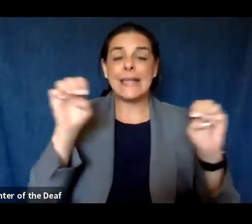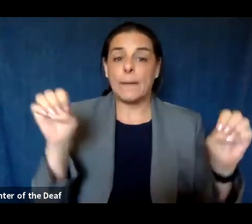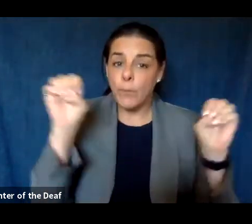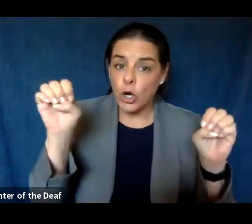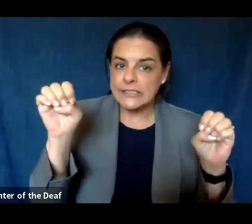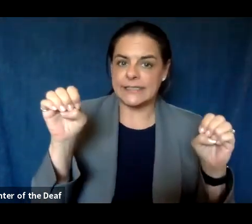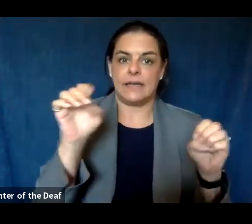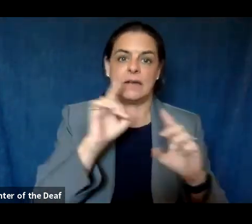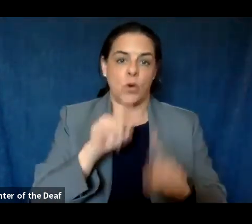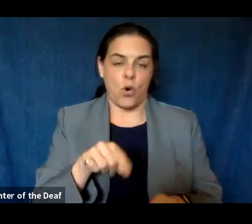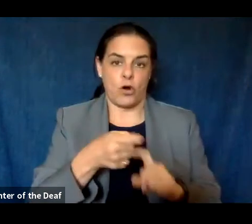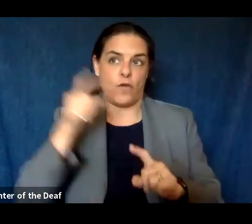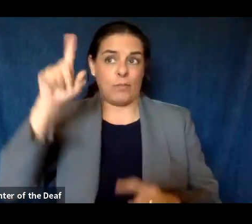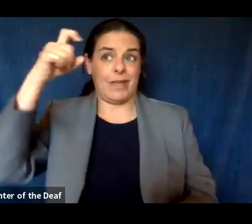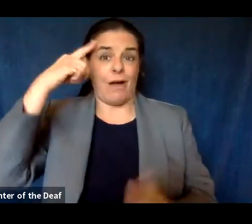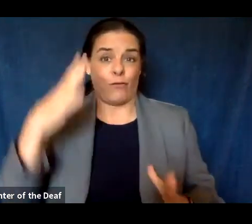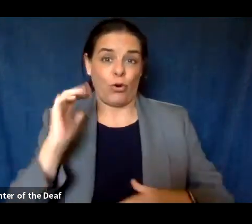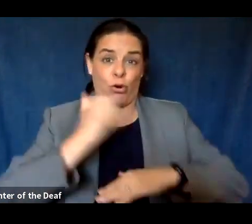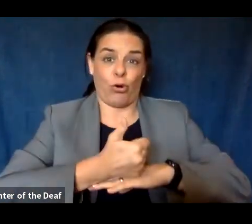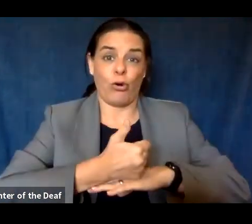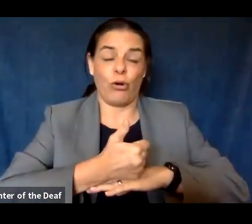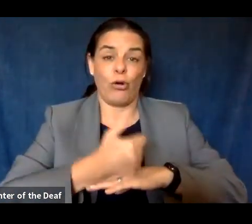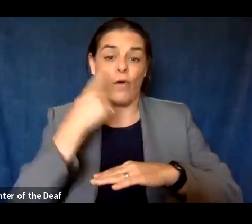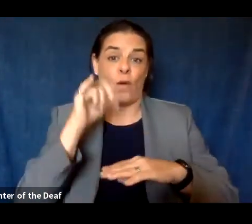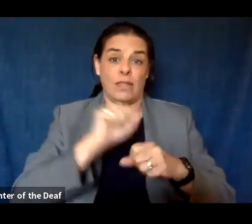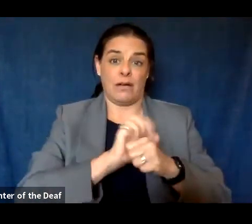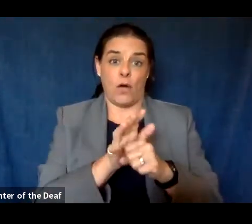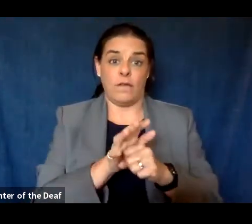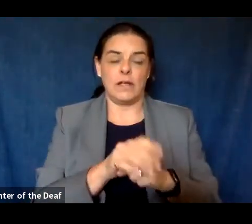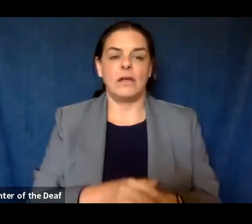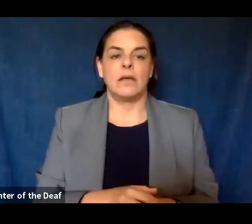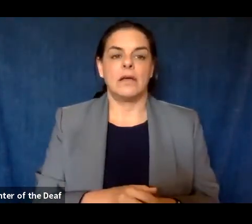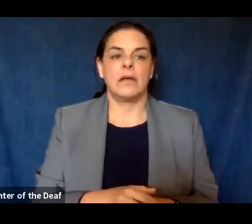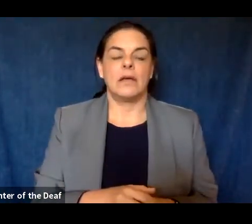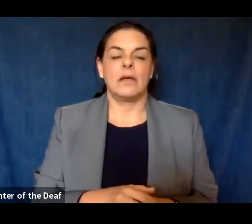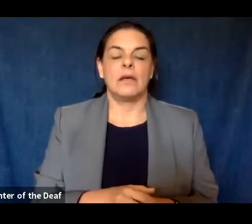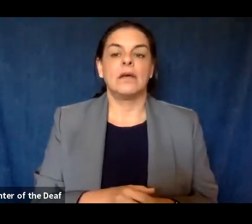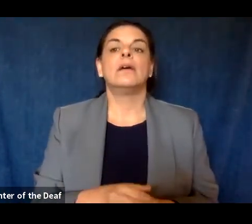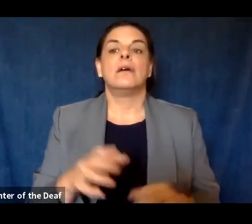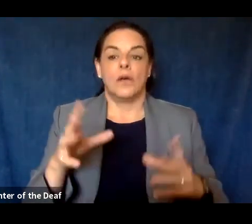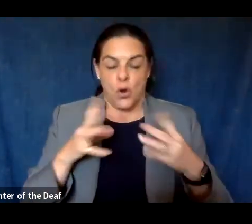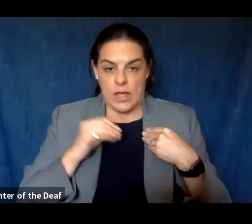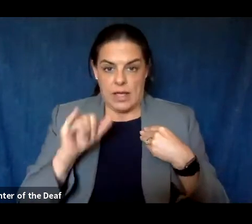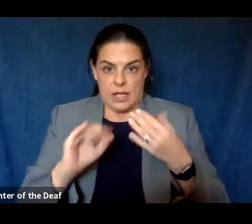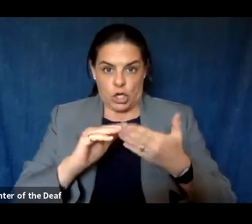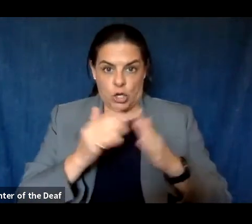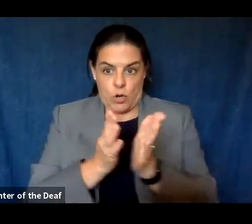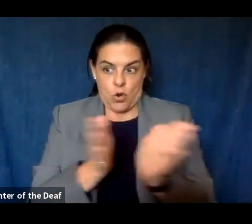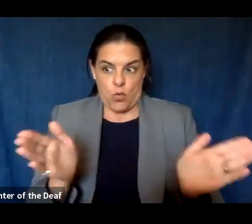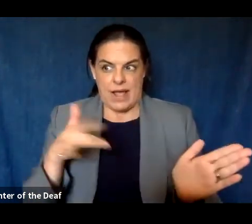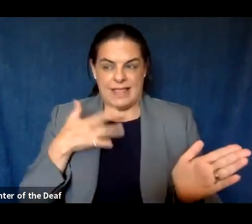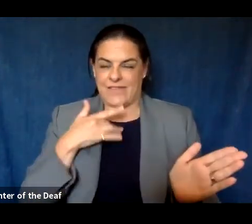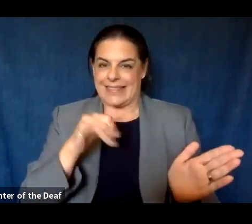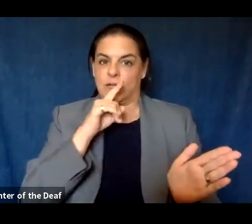health emergency order that the governor put in place, doing something that's community-wide, they really see that as a